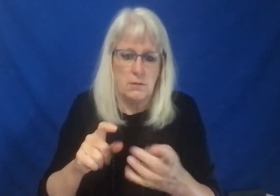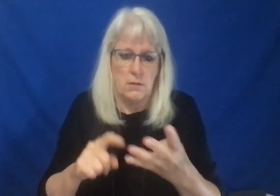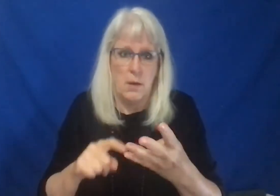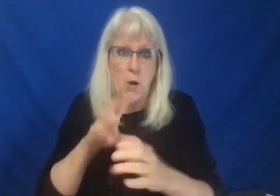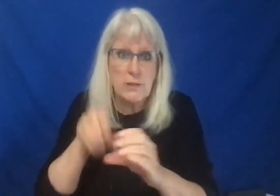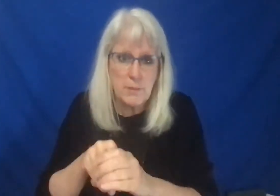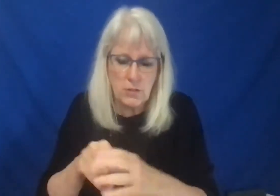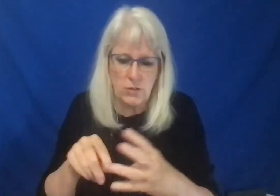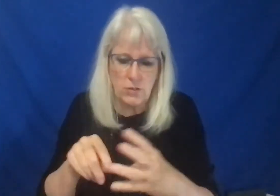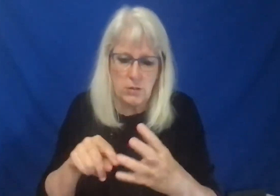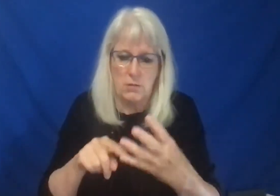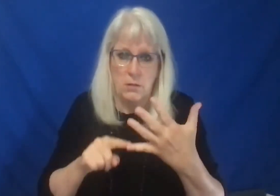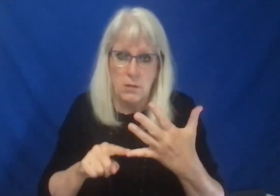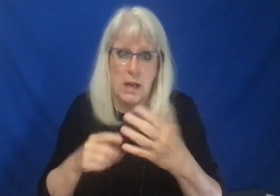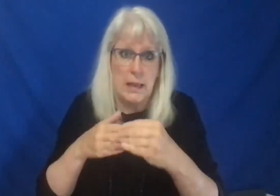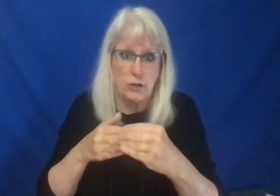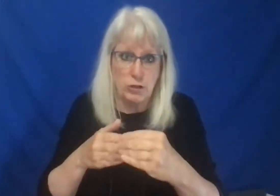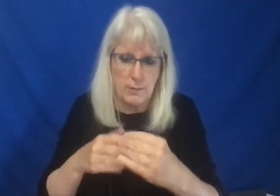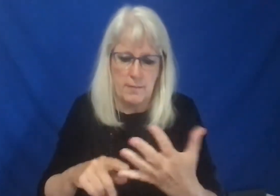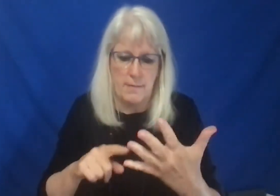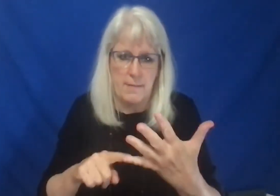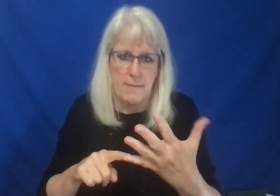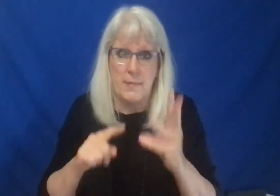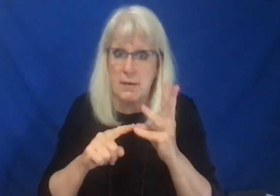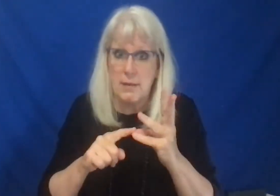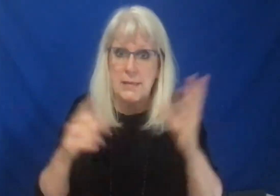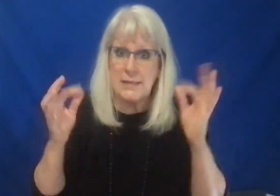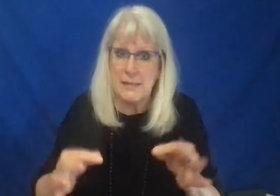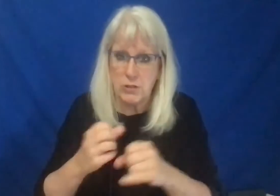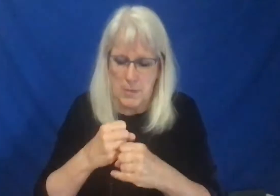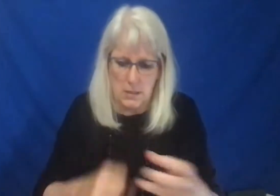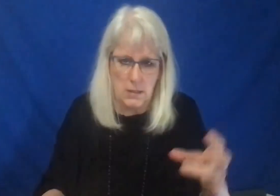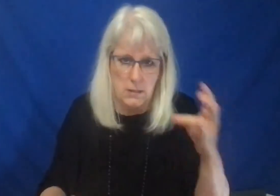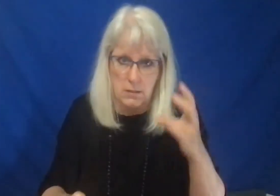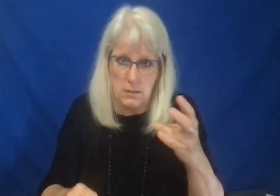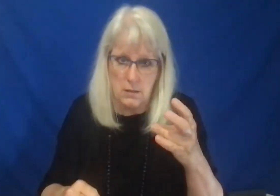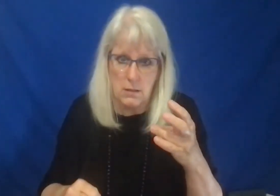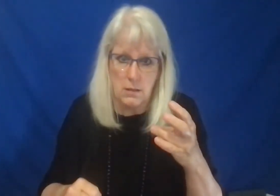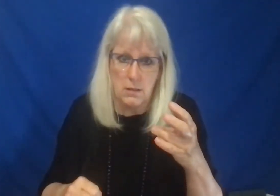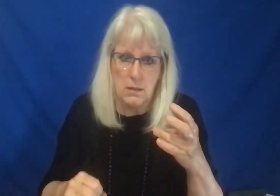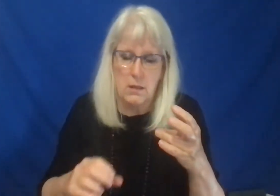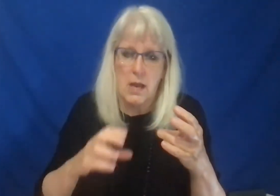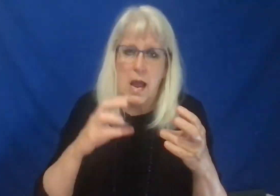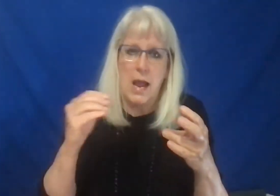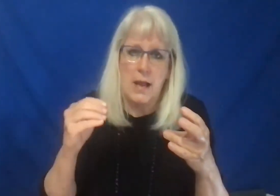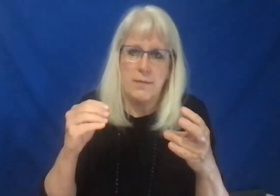participation, leadership, decision making. And all of that was